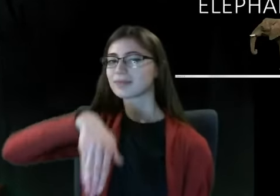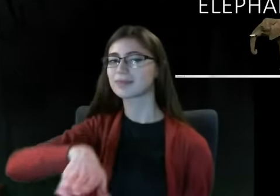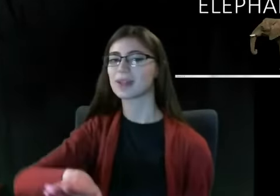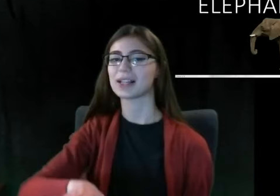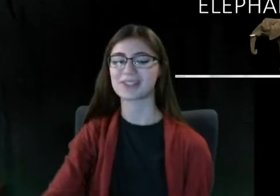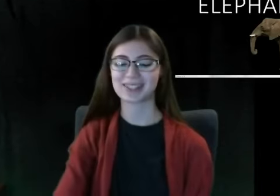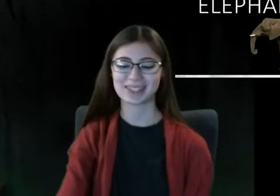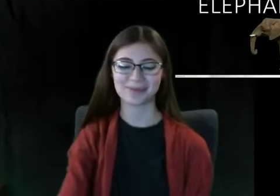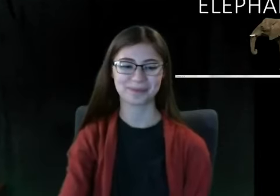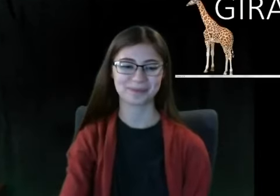Elephant.